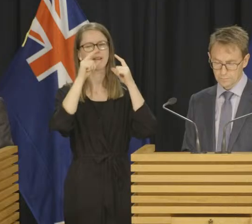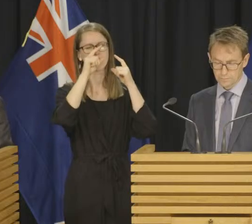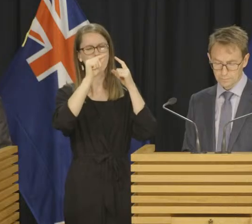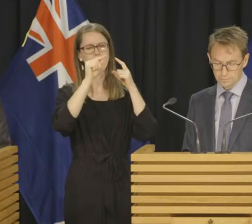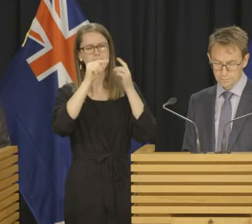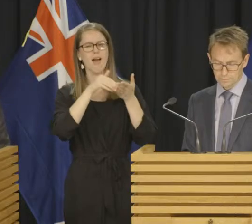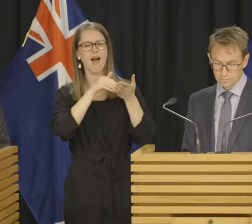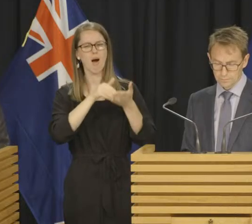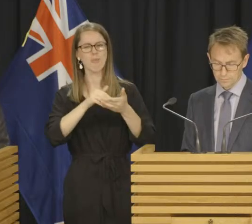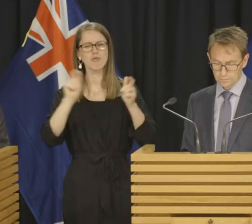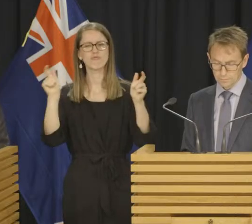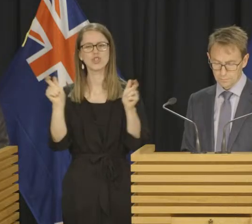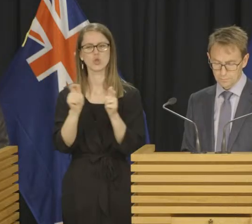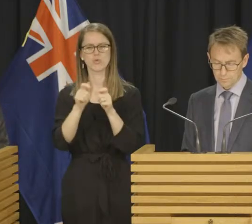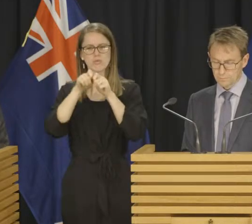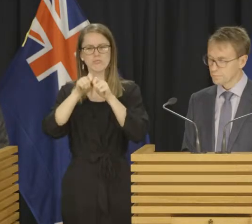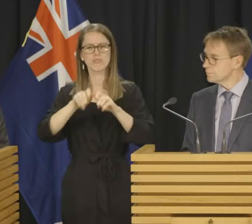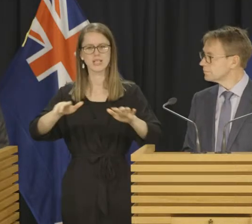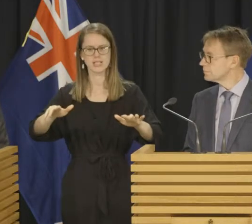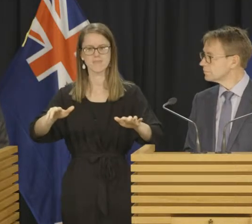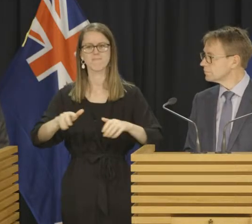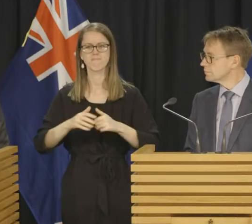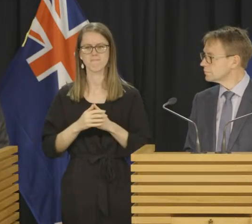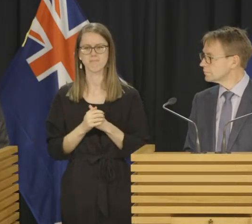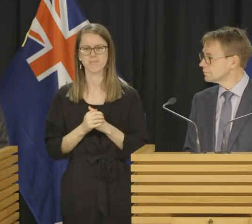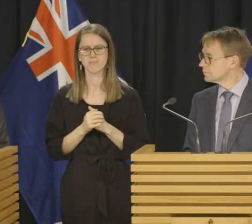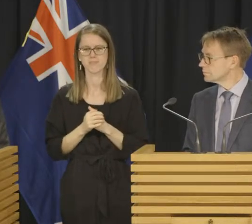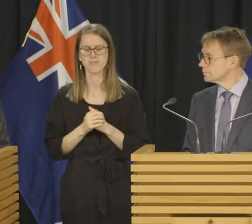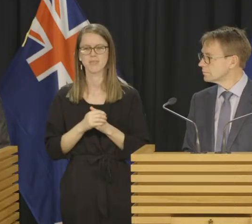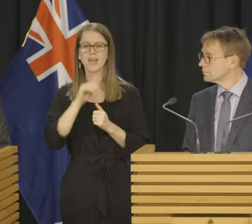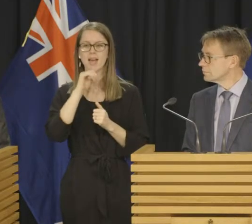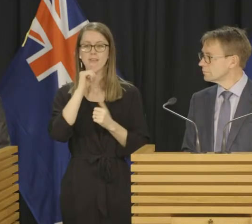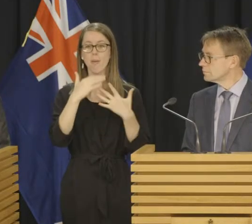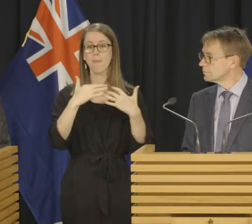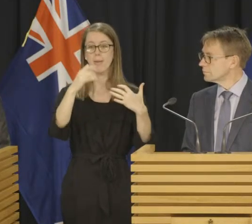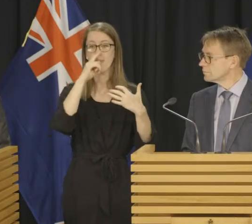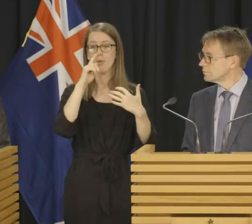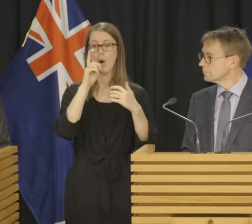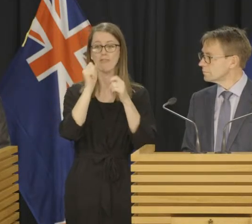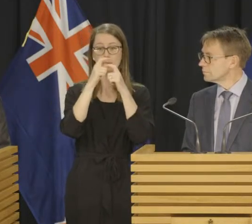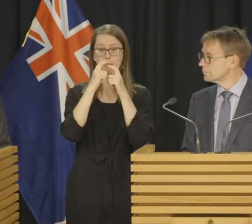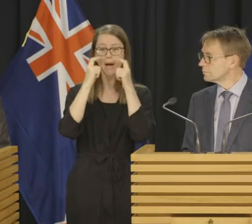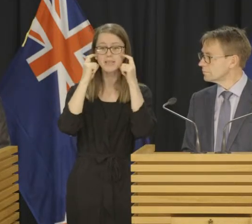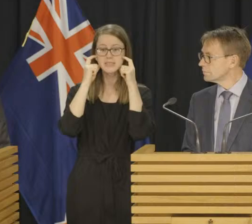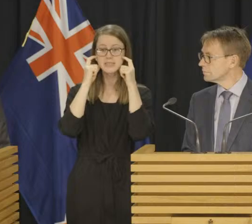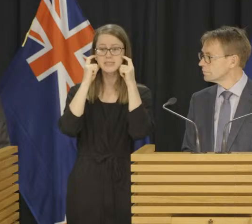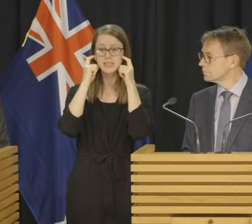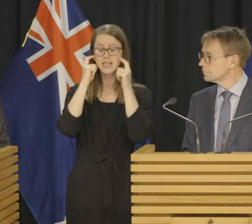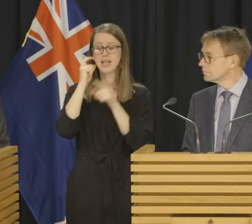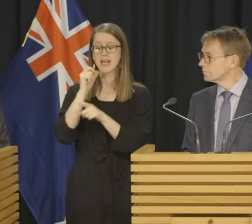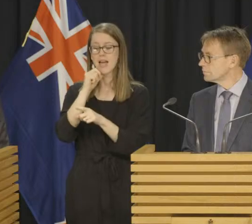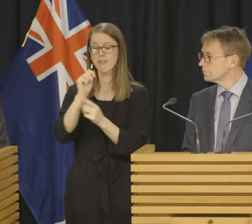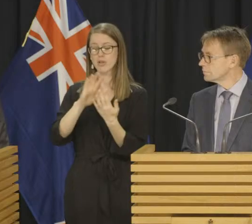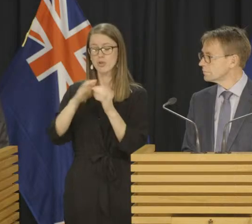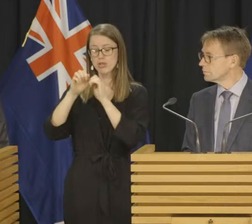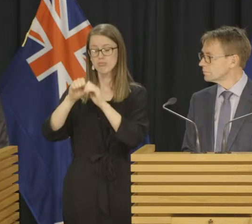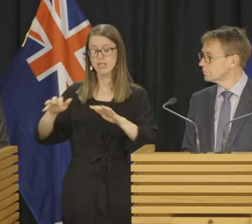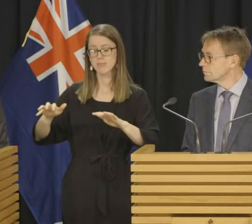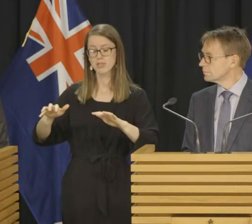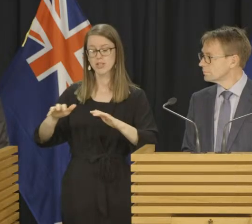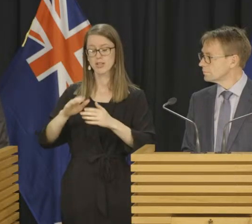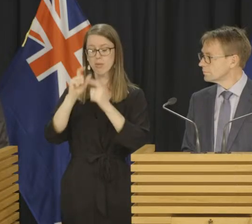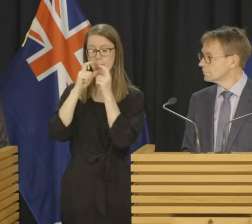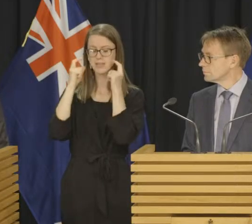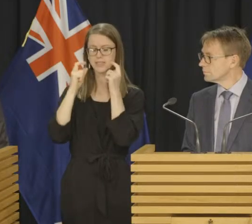in helping us to reduce the spread of COVID-19 when worn by the public where there are cases of community